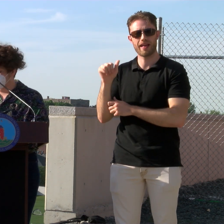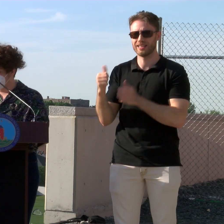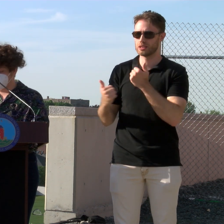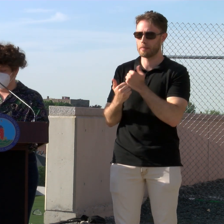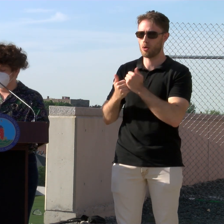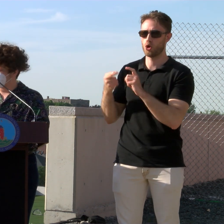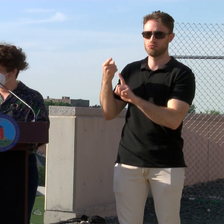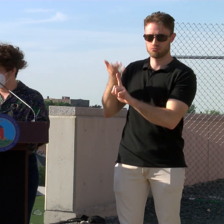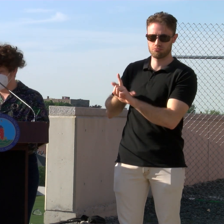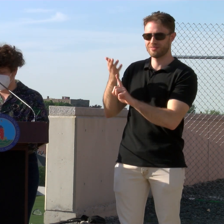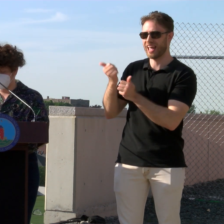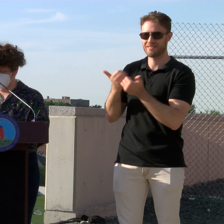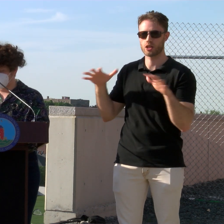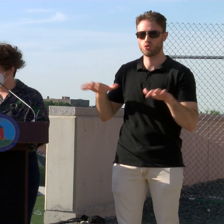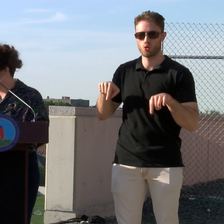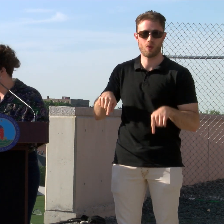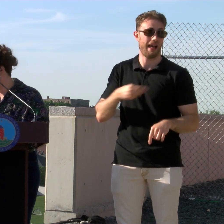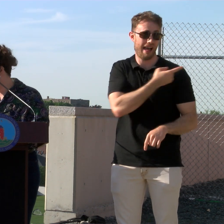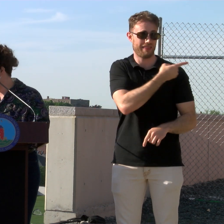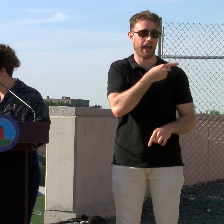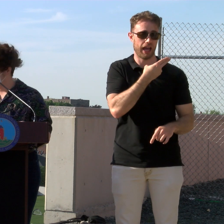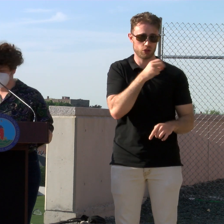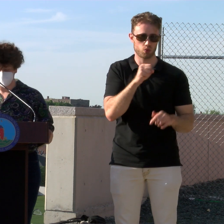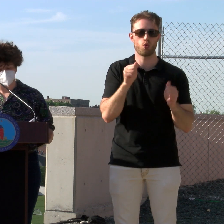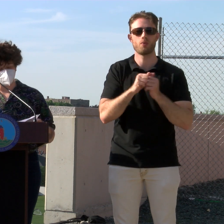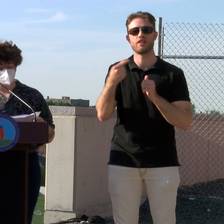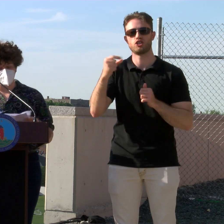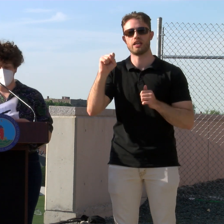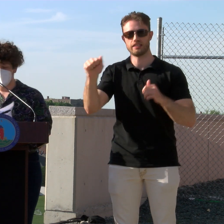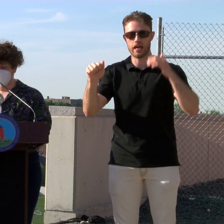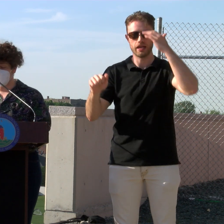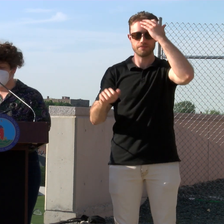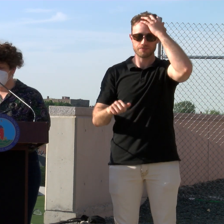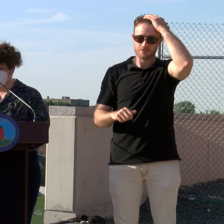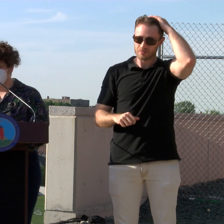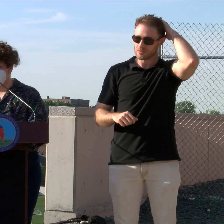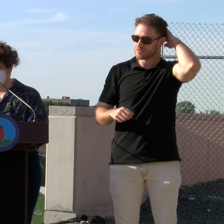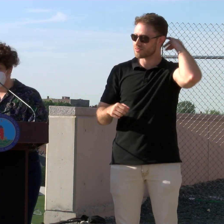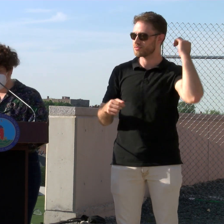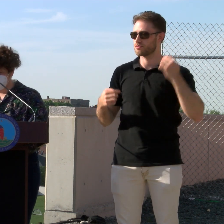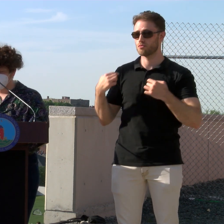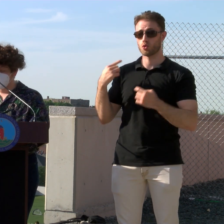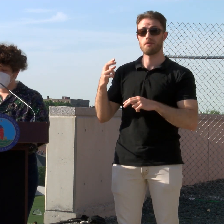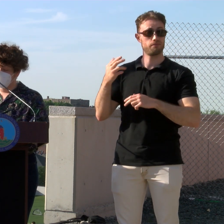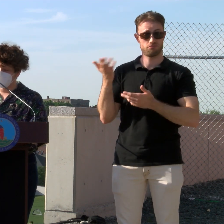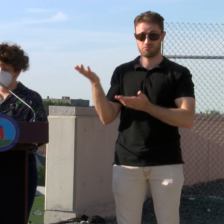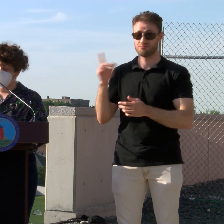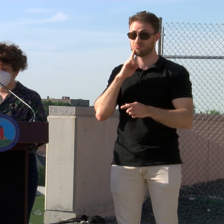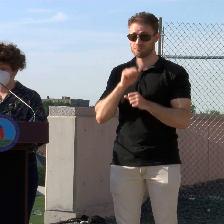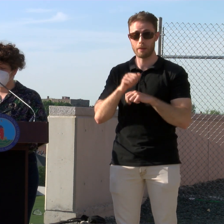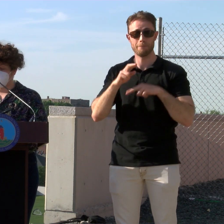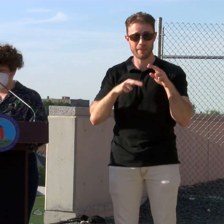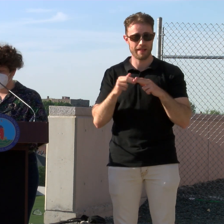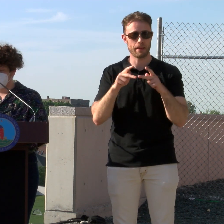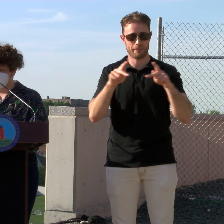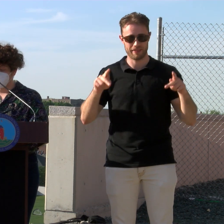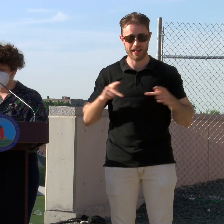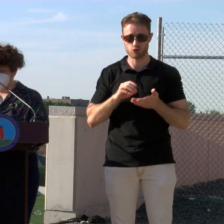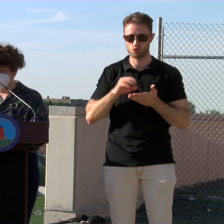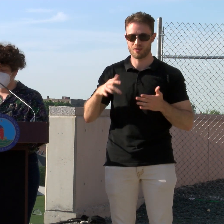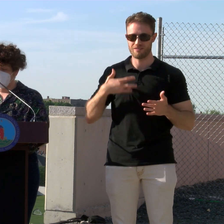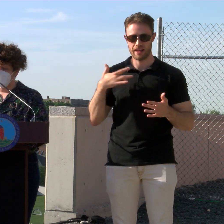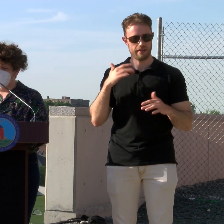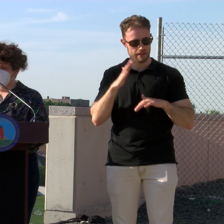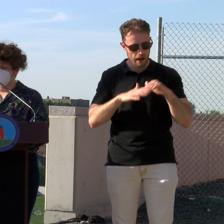in everything that you do at the high school with the GSA. You have built a space where your students feel comfortable